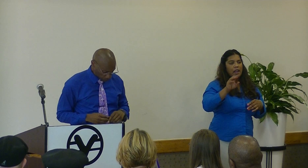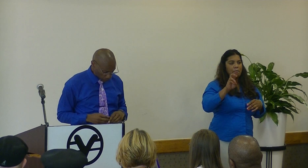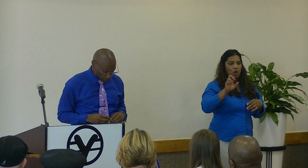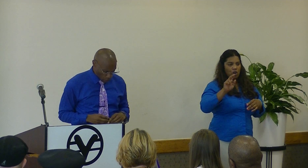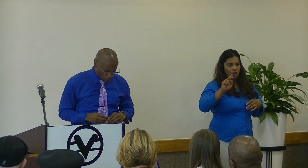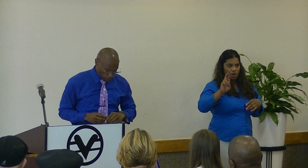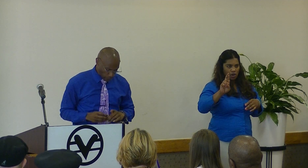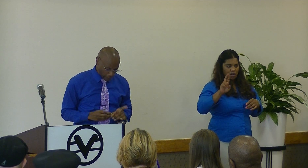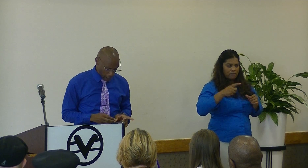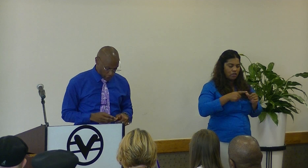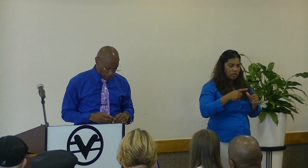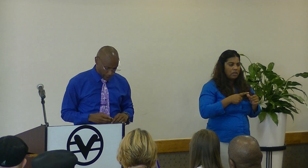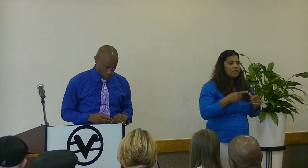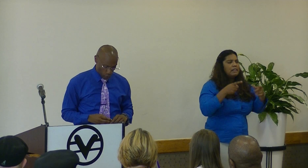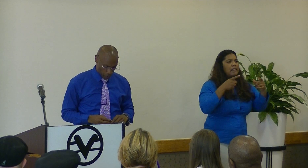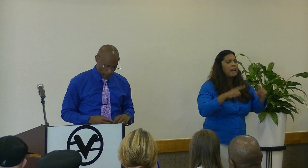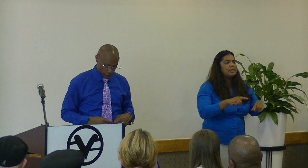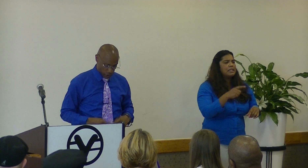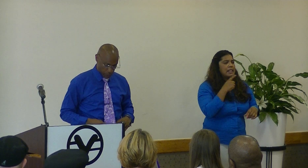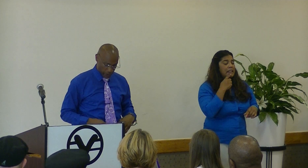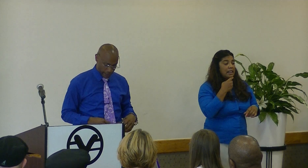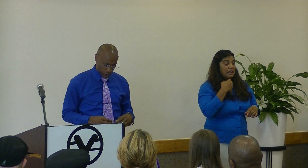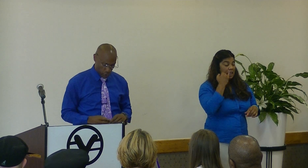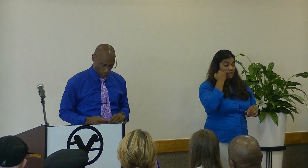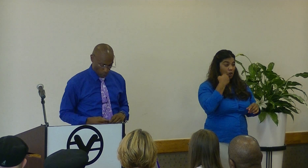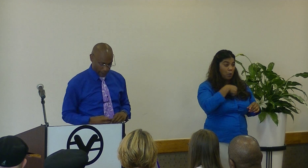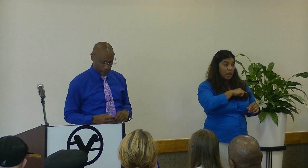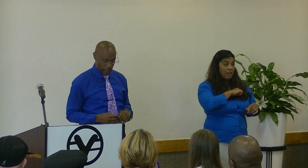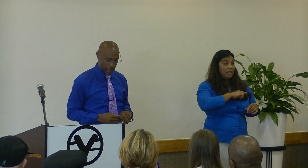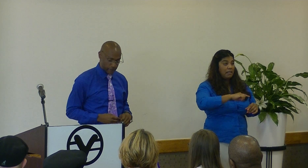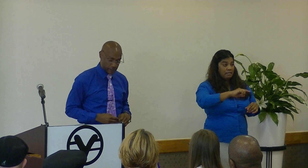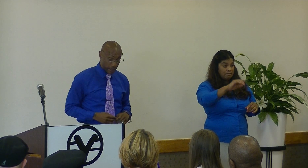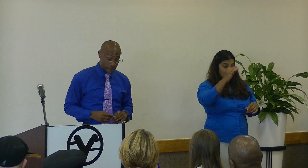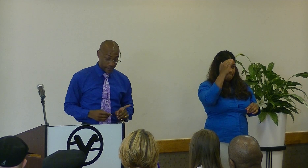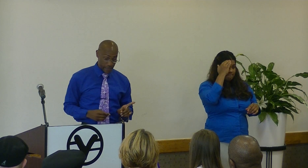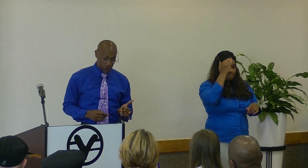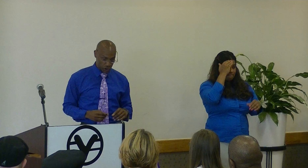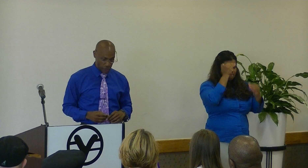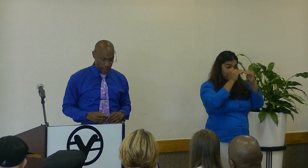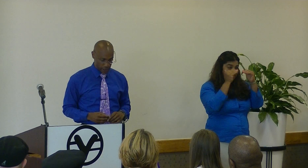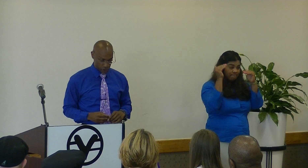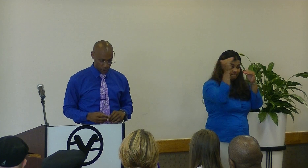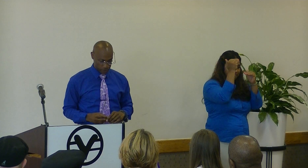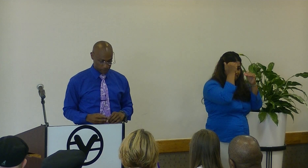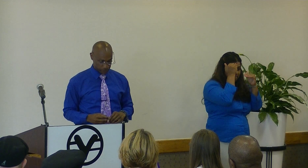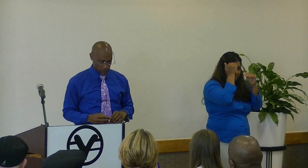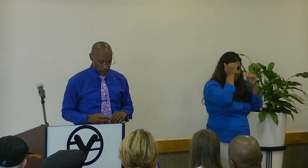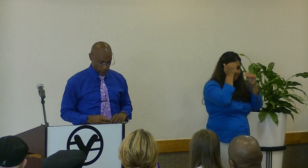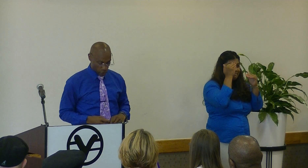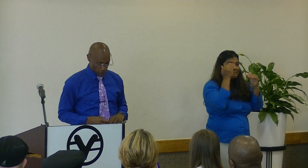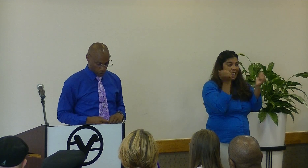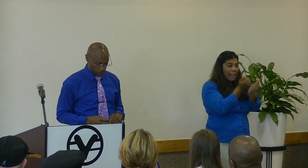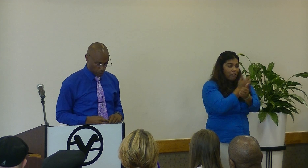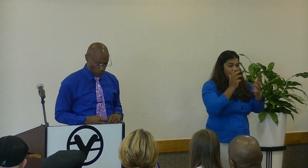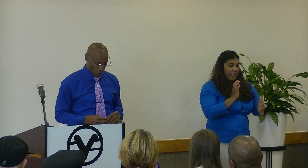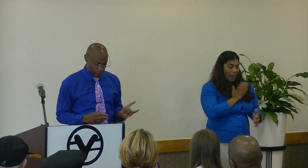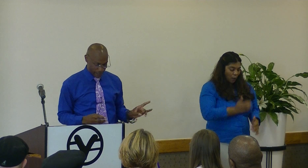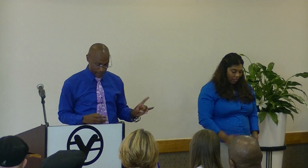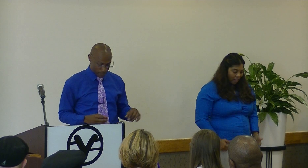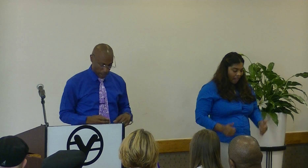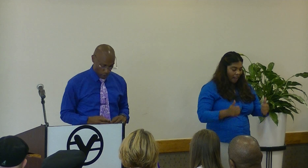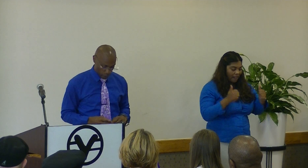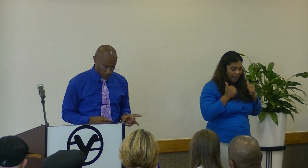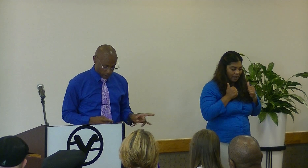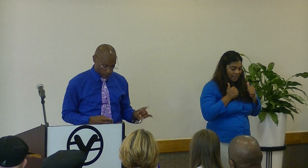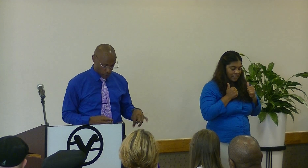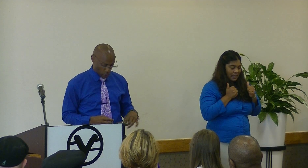says, when we consciously incorporate the Spirit into our working lives, things change. Disgruntled